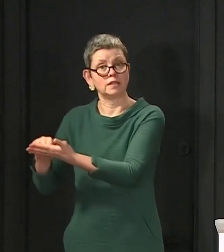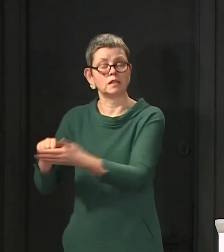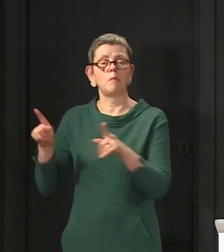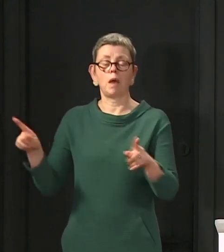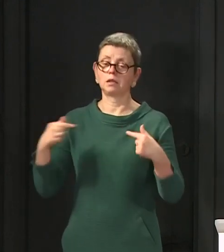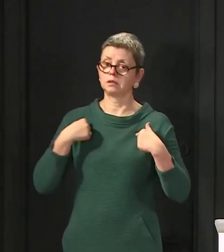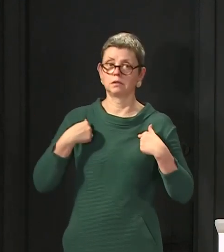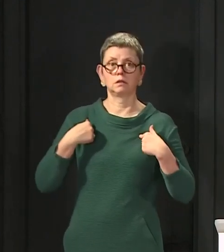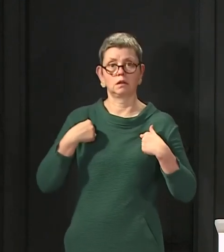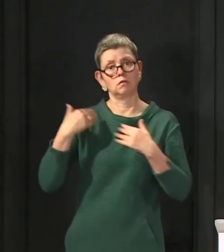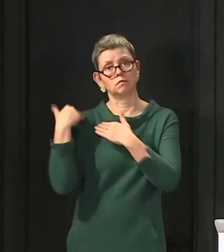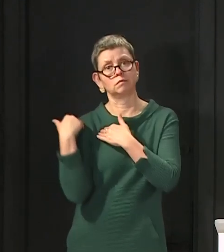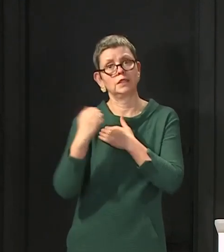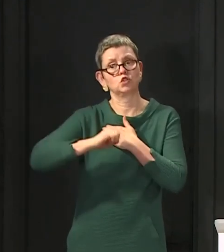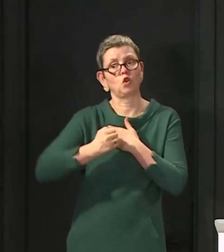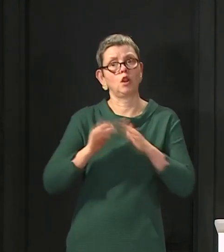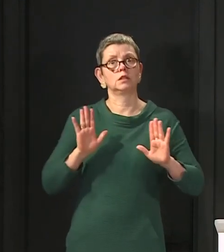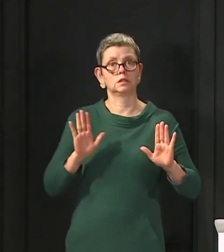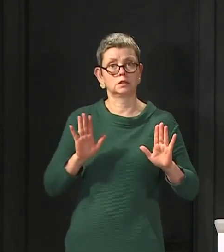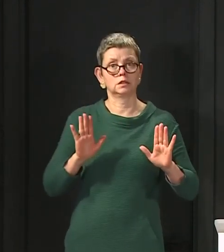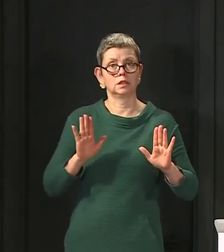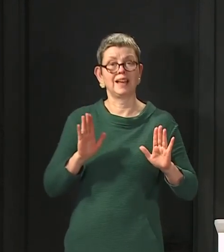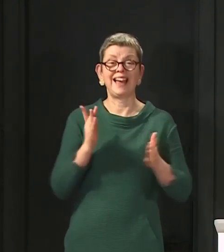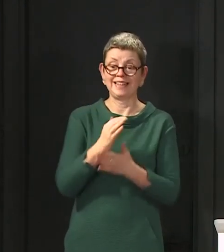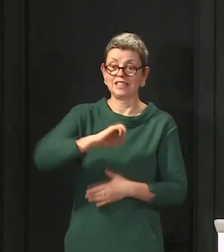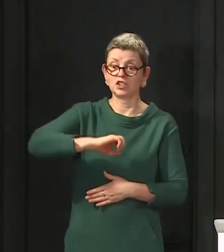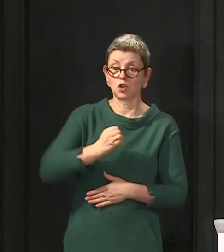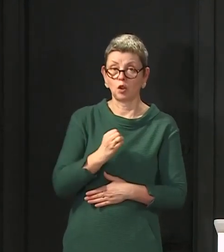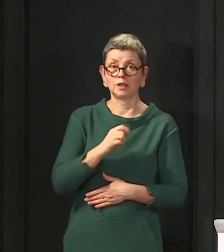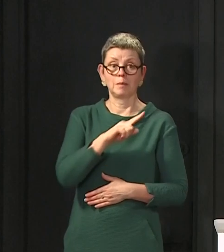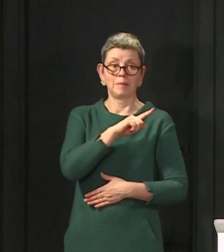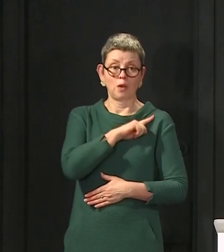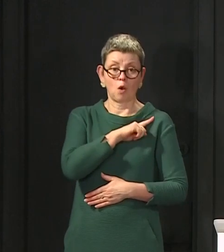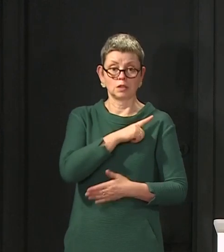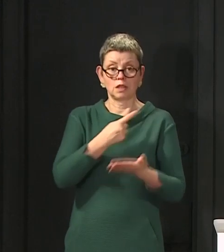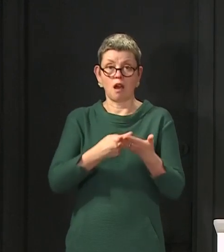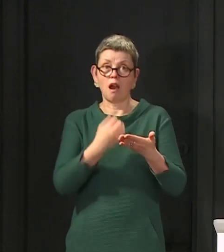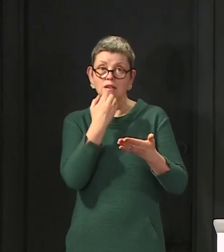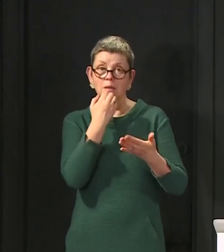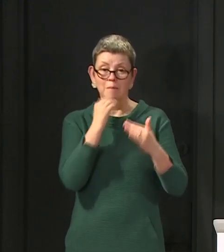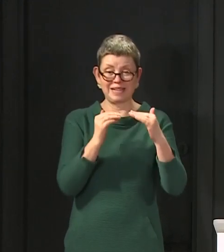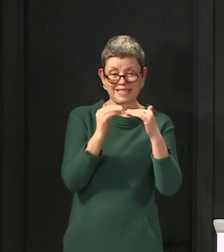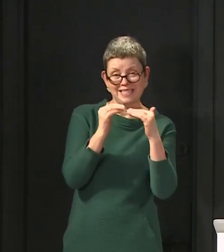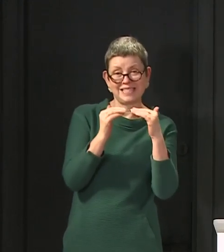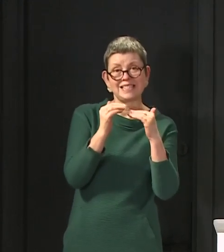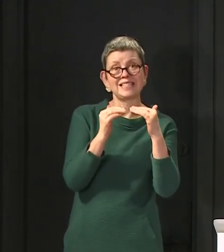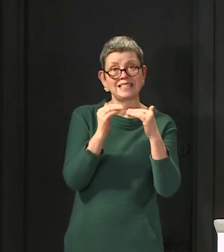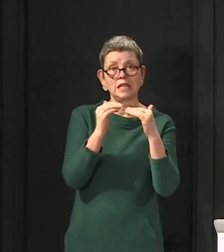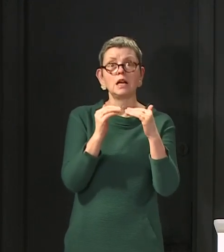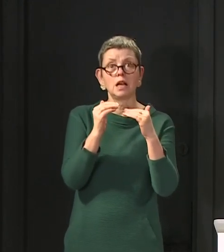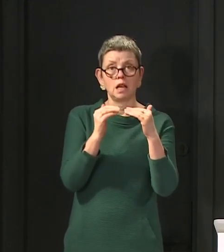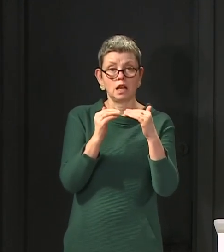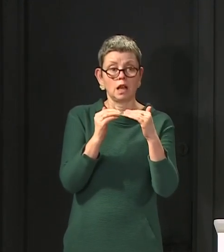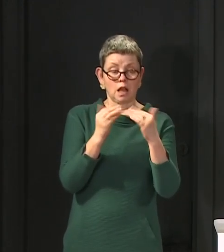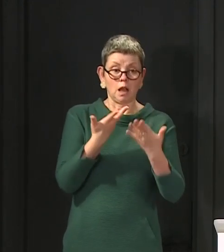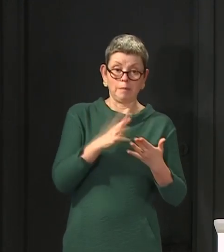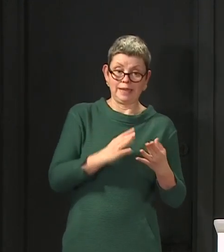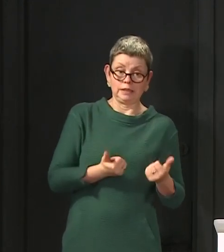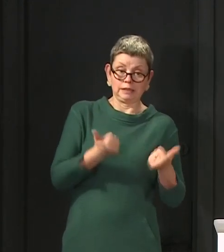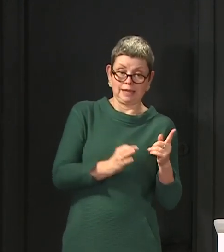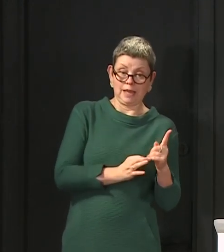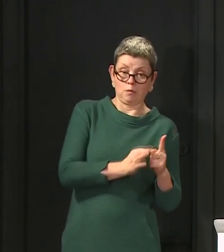Scotland. For Scotland right now, given the fragility of the progress we've made, given the critical point that we are at,